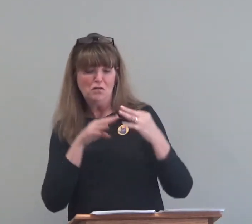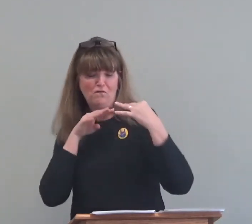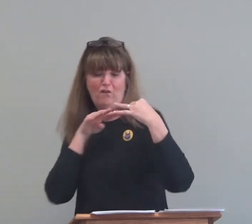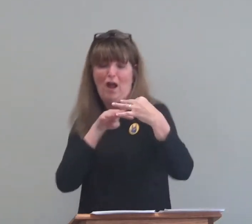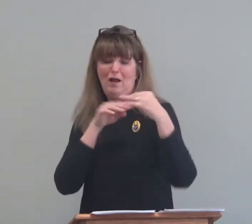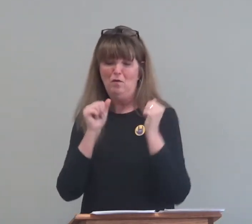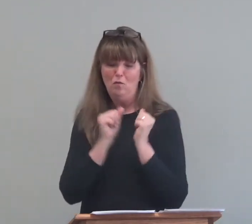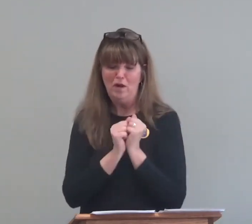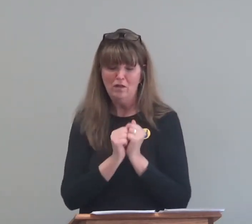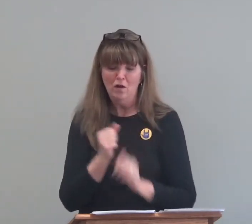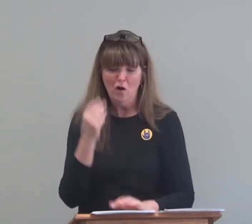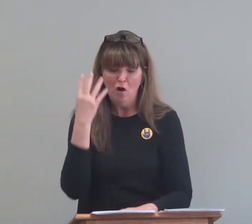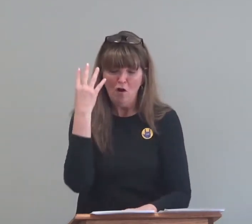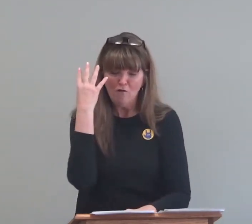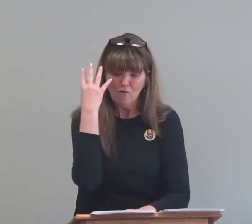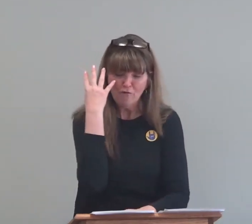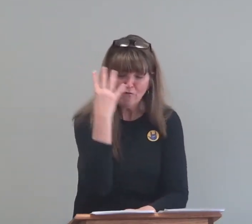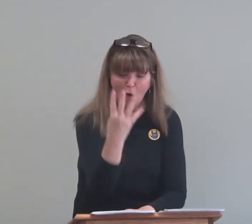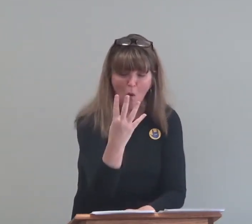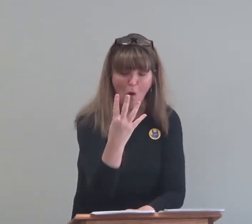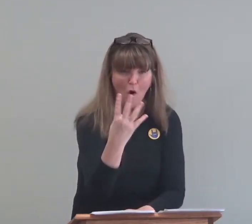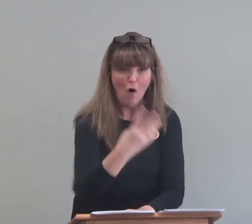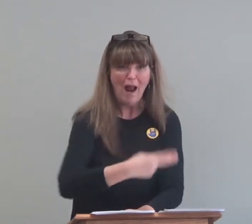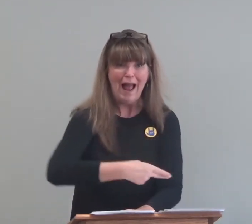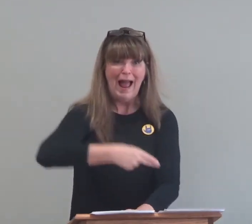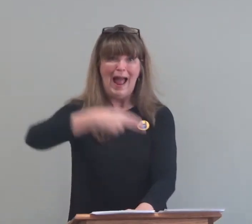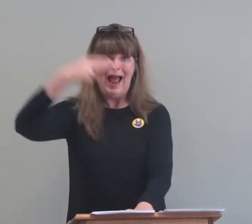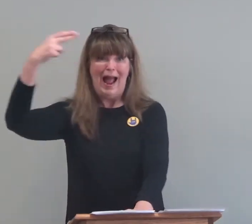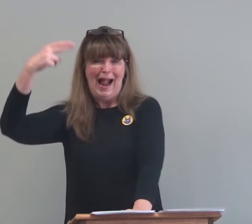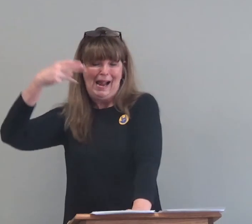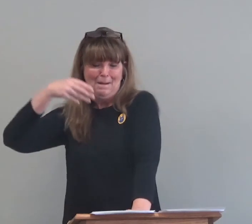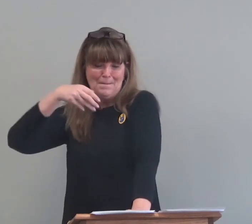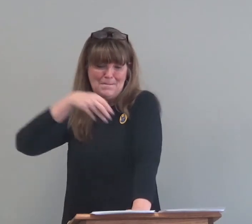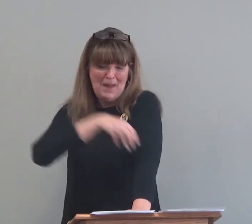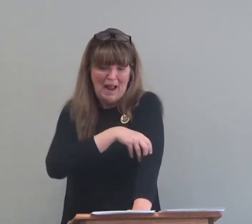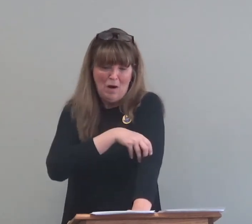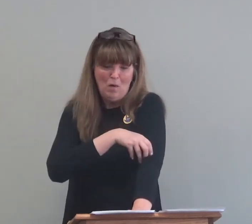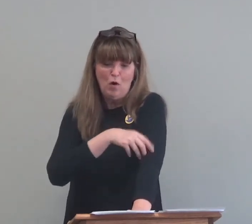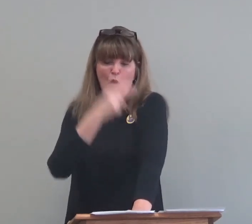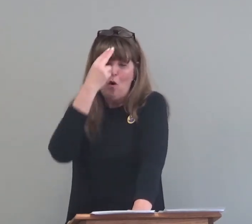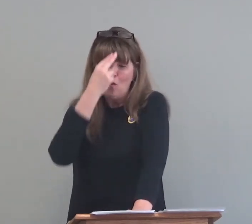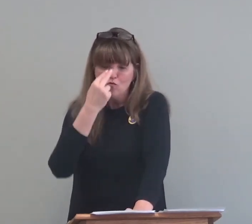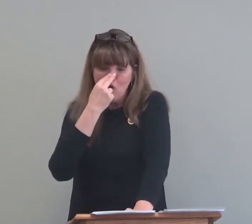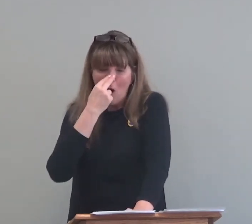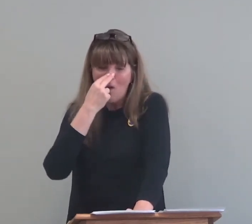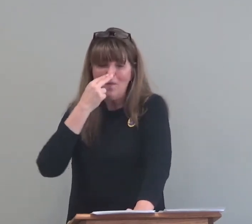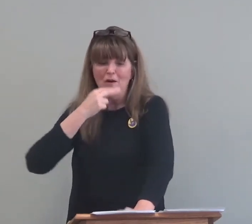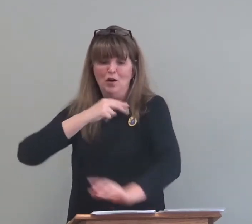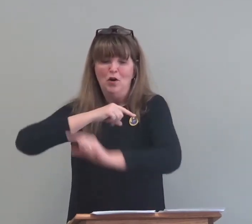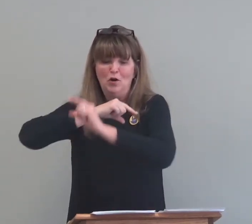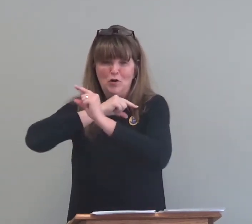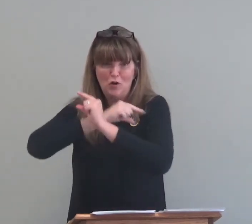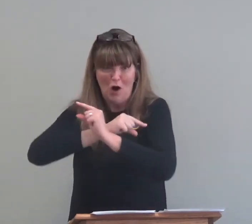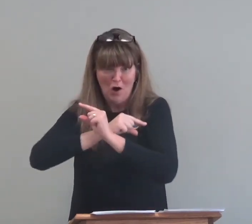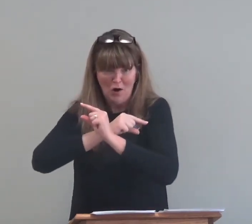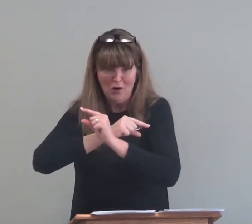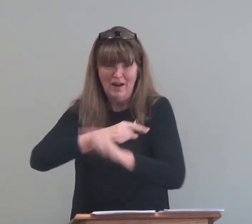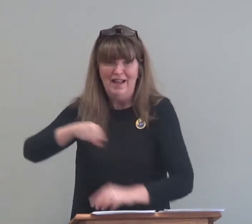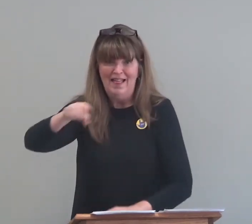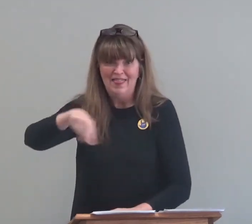place. So Jesus moved the stone away and fought with 4 high-powered Roman guards